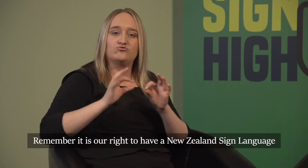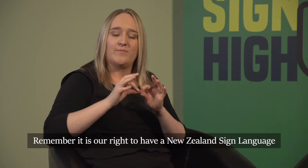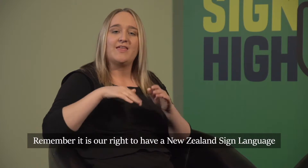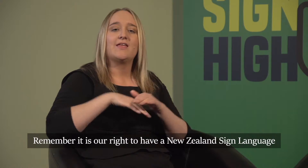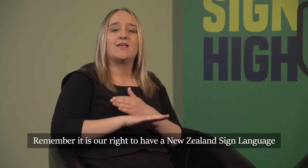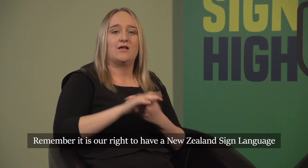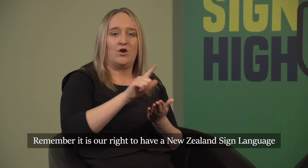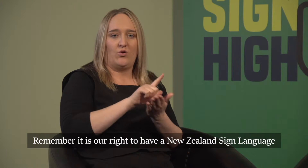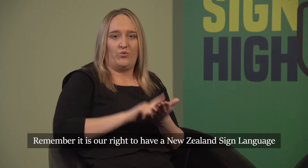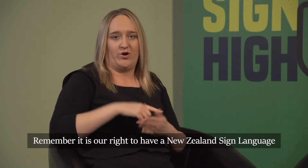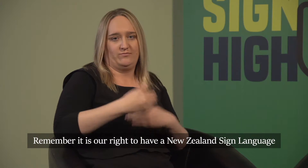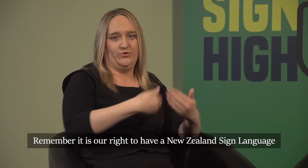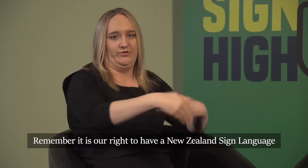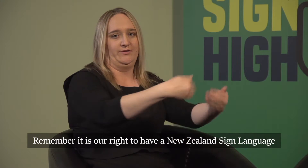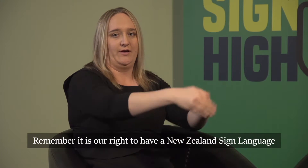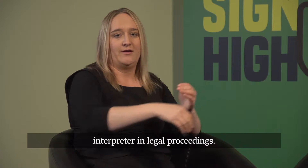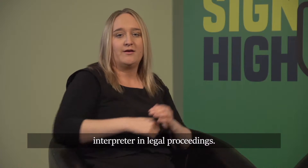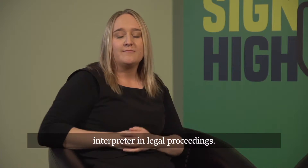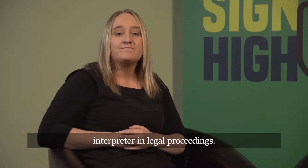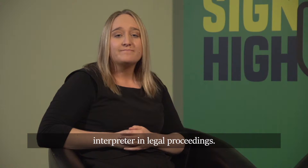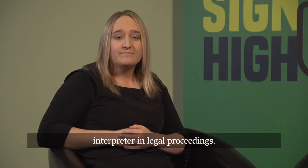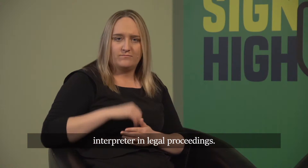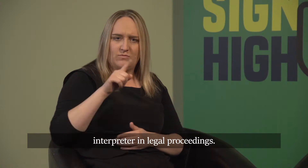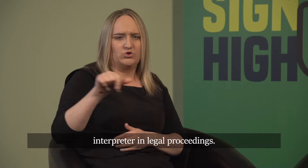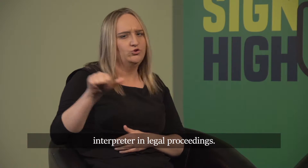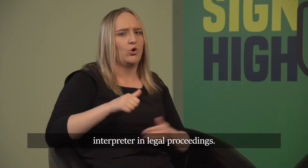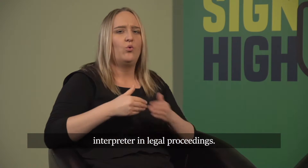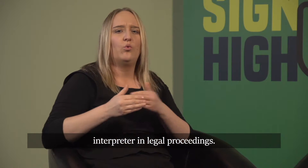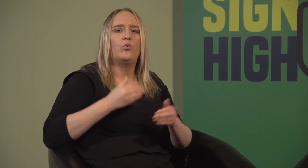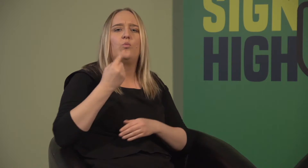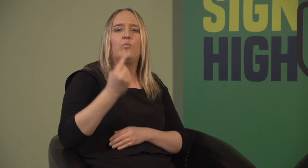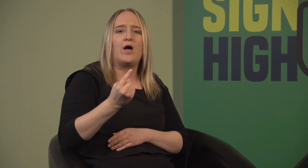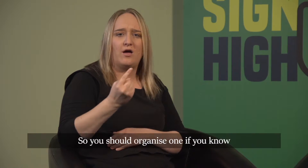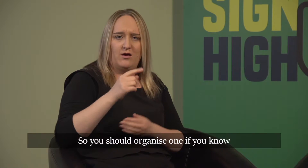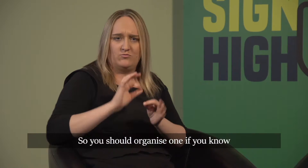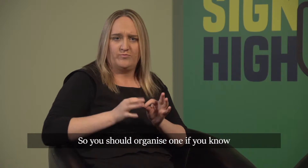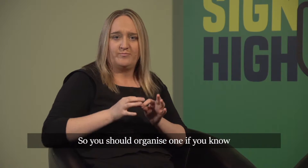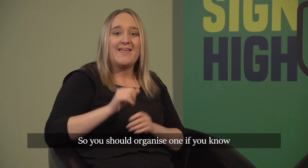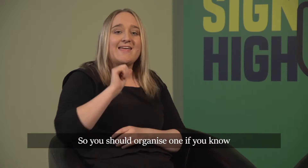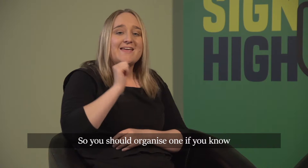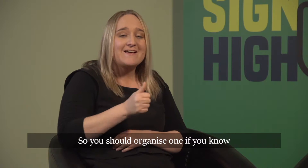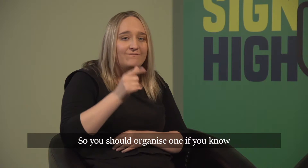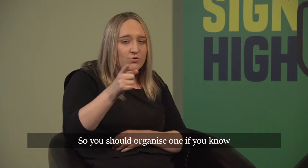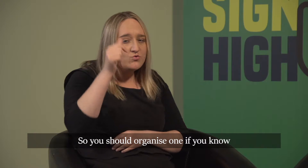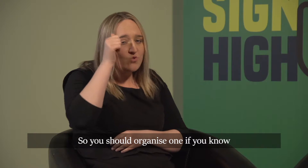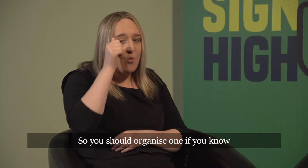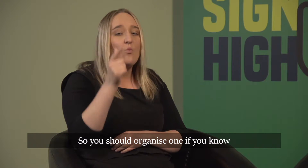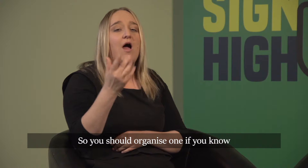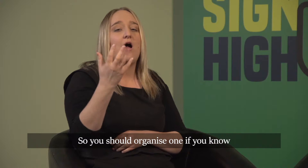Remember, it is our right to have a New Zealand Sign Language interpreter in legal proceedings. So you should organise one if you know that